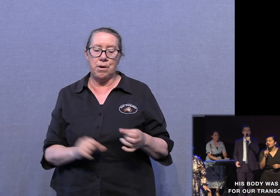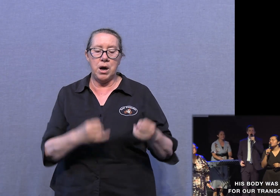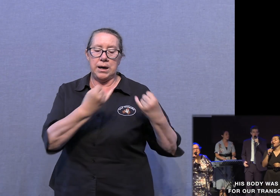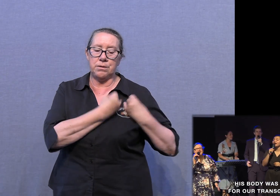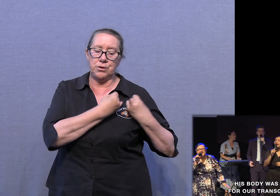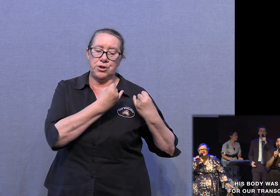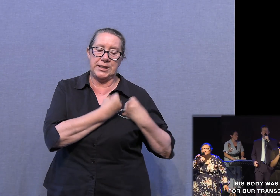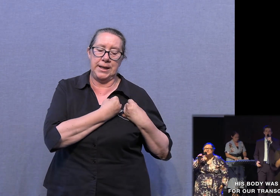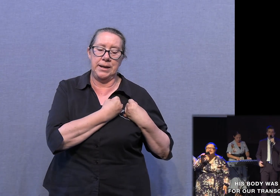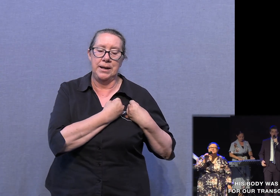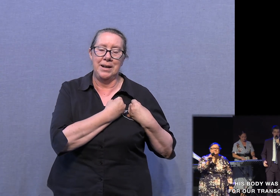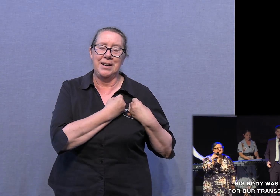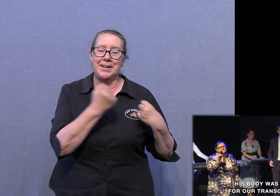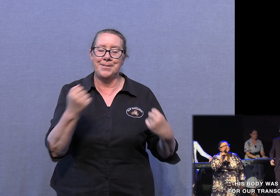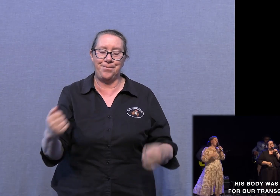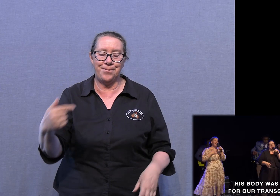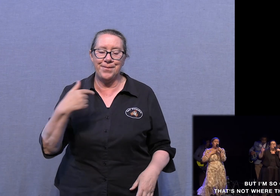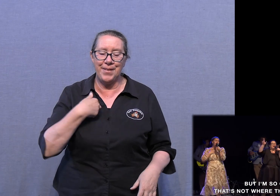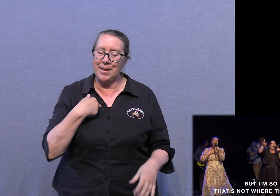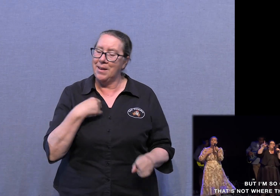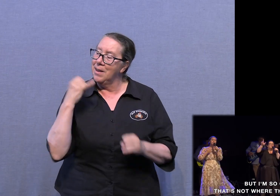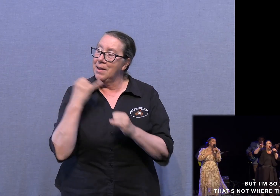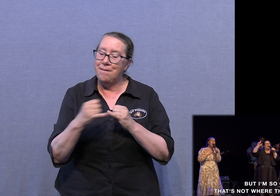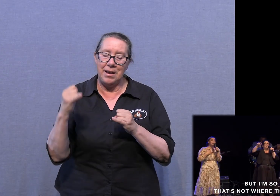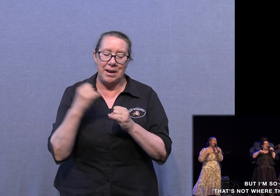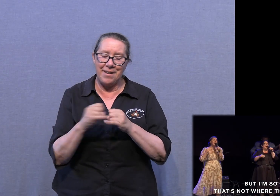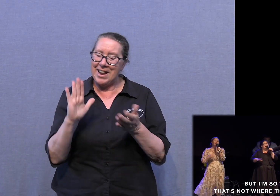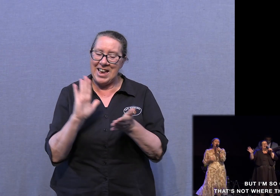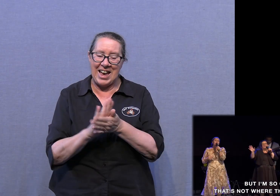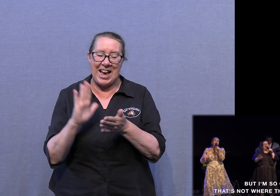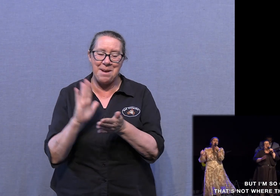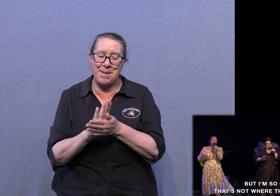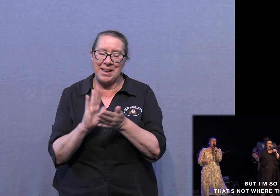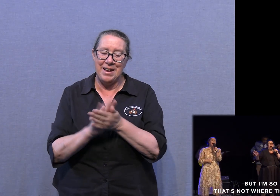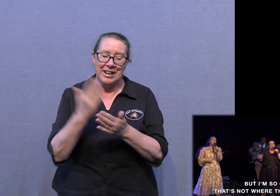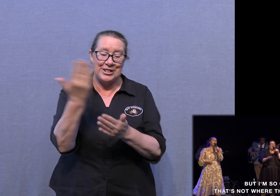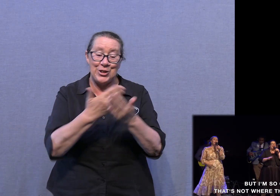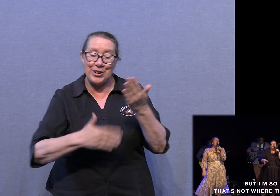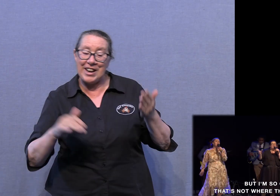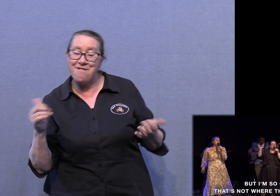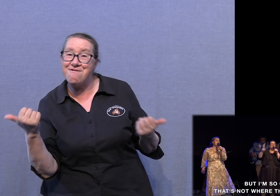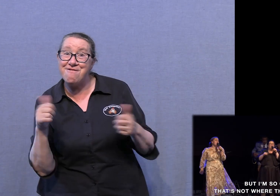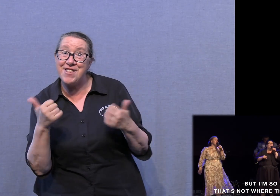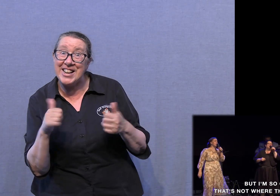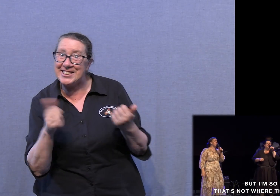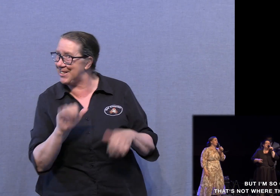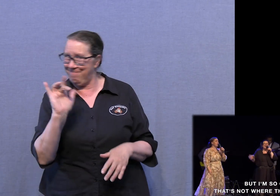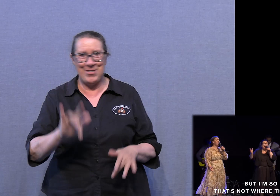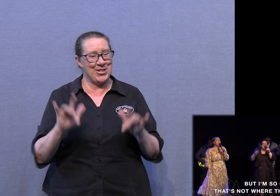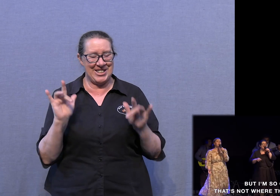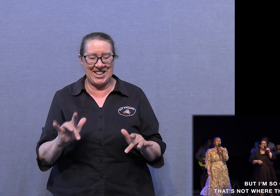our transgressions. But I'm so glad that's not where the